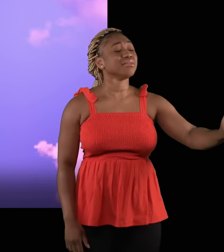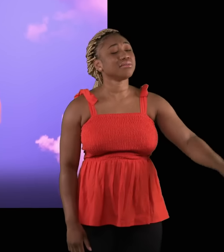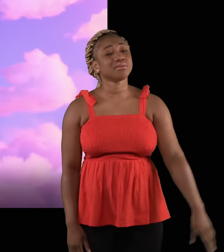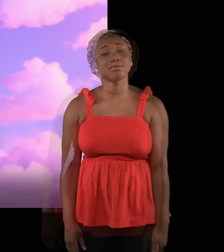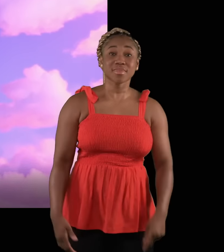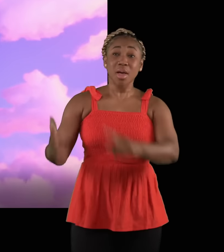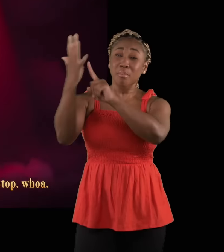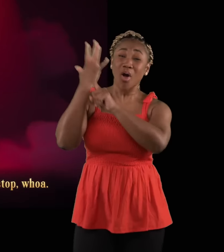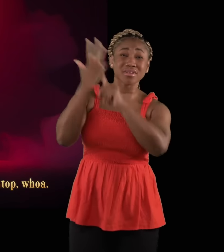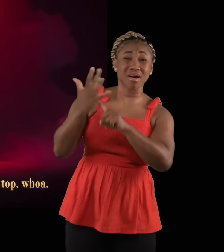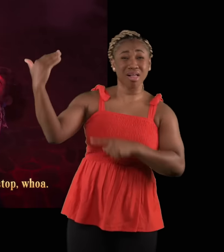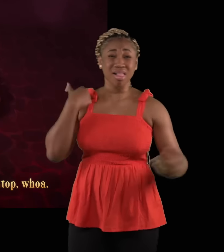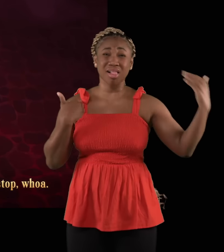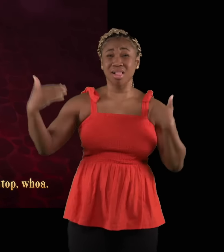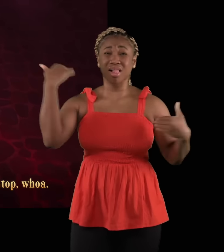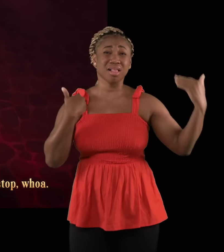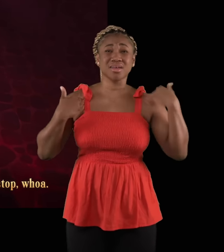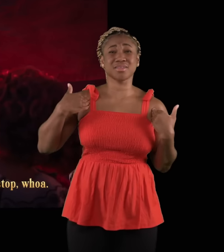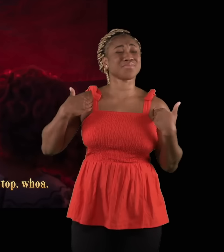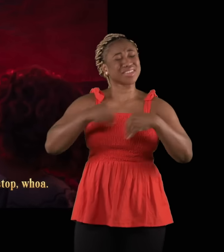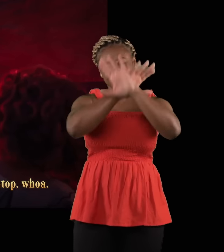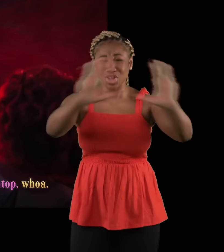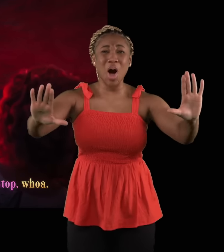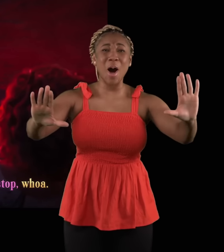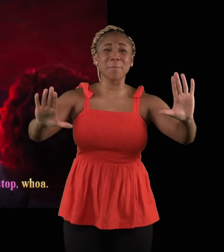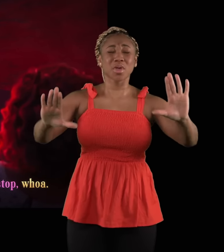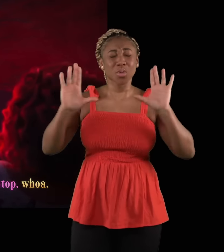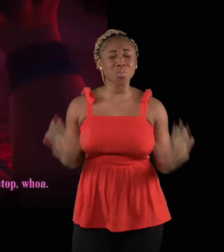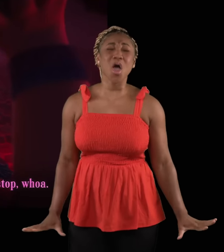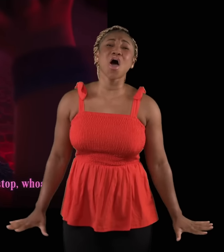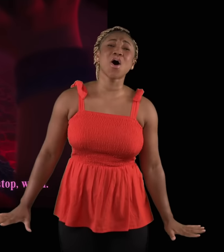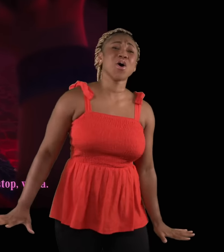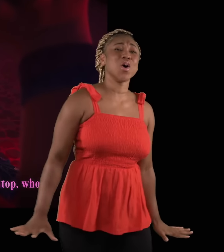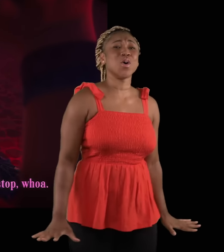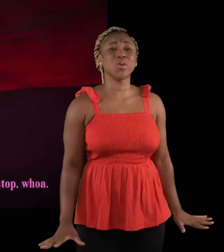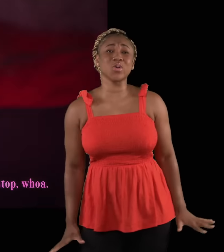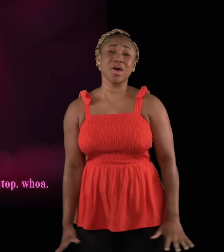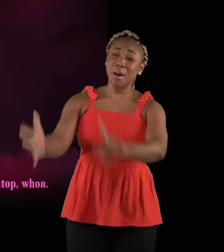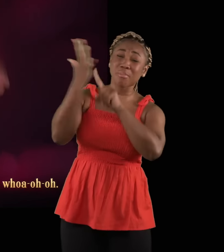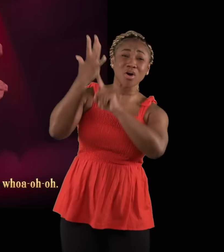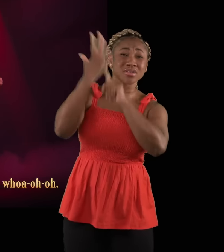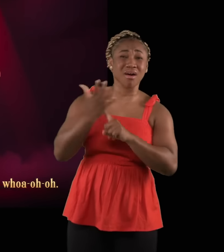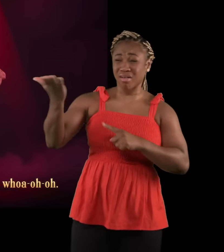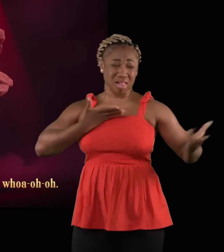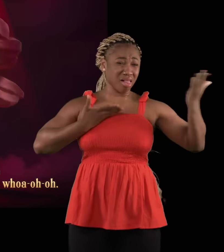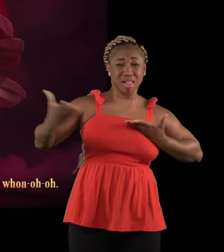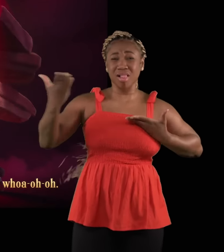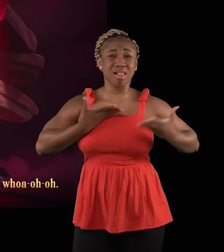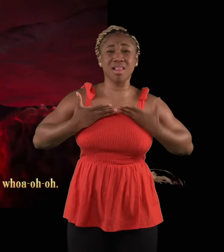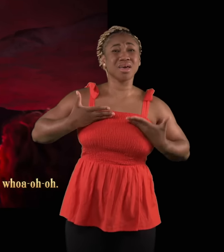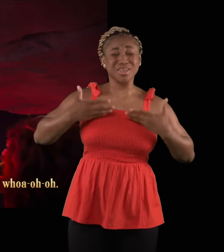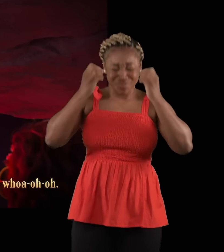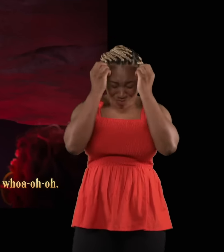know is. Pressure like a drip, drip, drip. That'll never stop. Whoa. Pressure that'll tick,